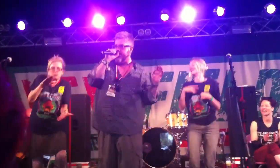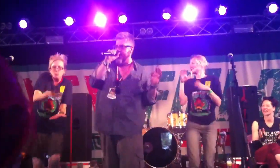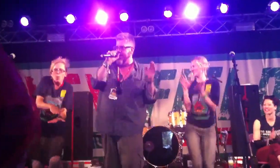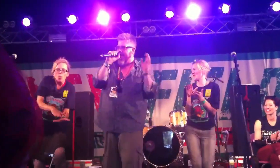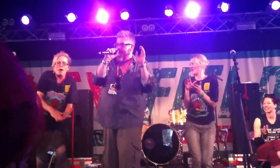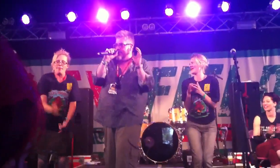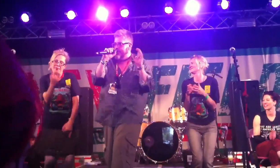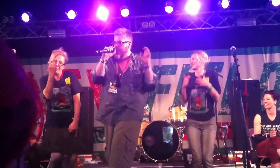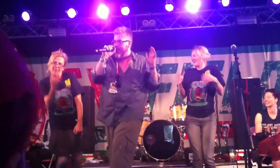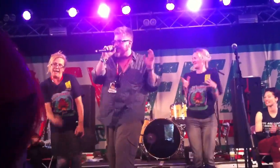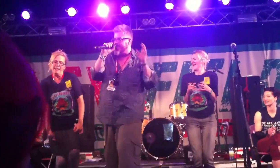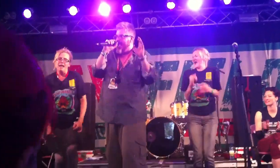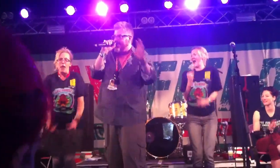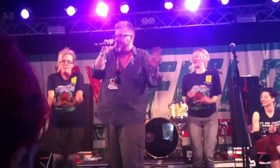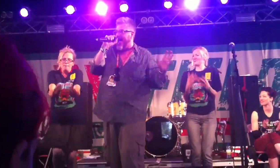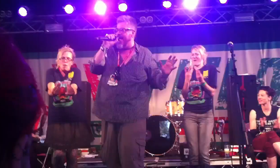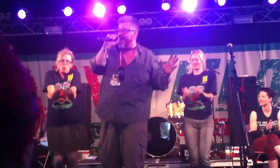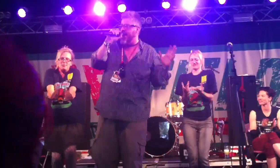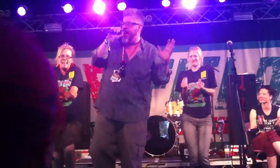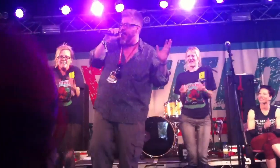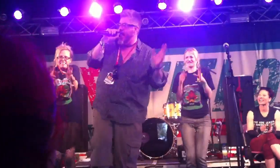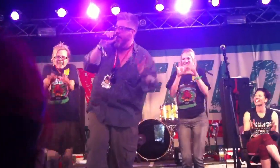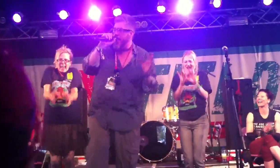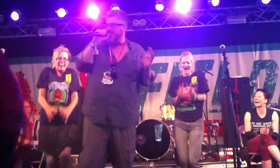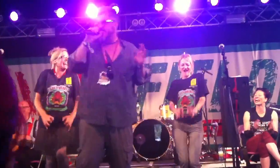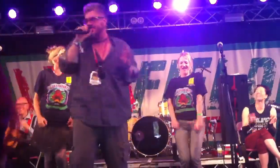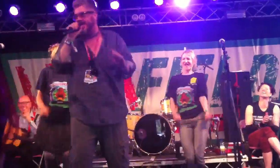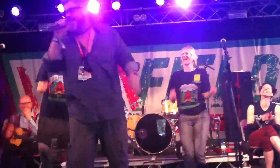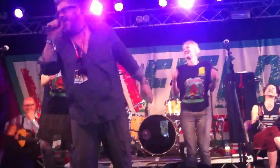Small and thin and moist and scaly.